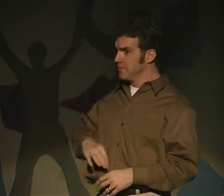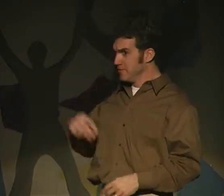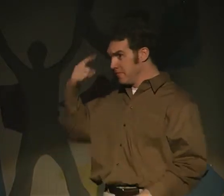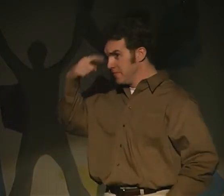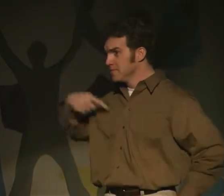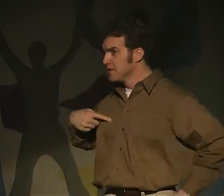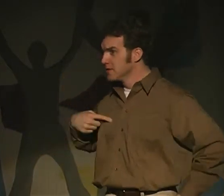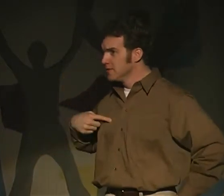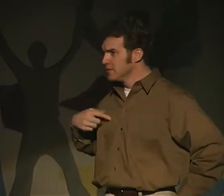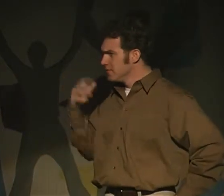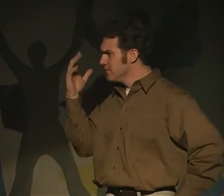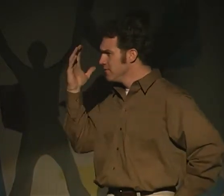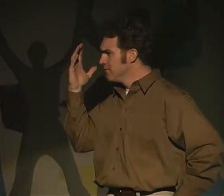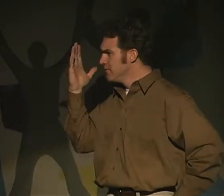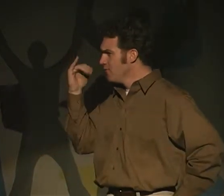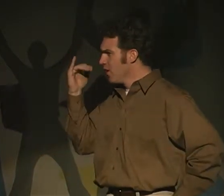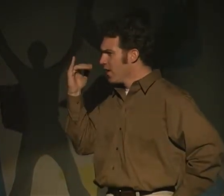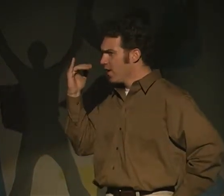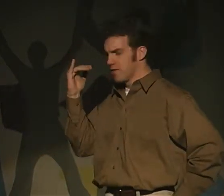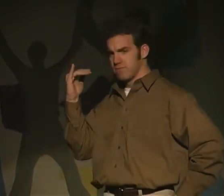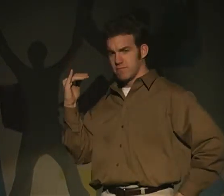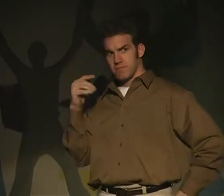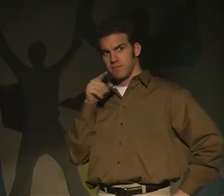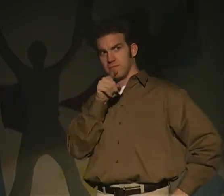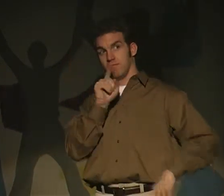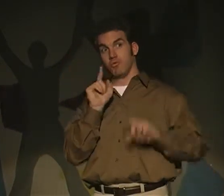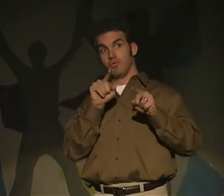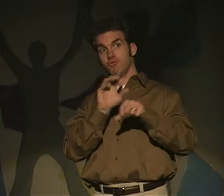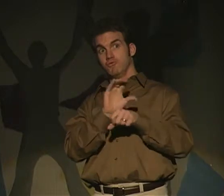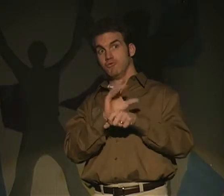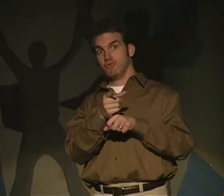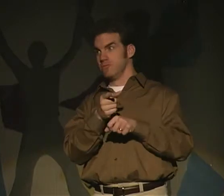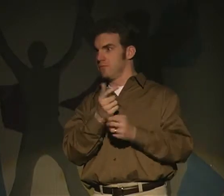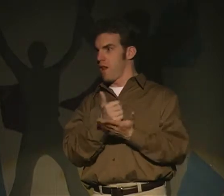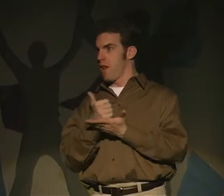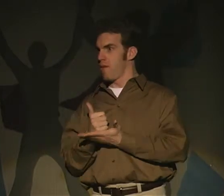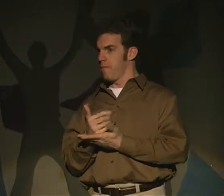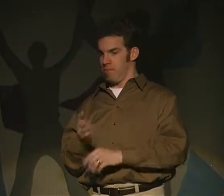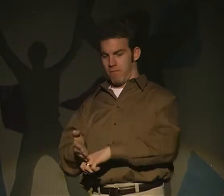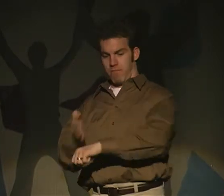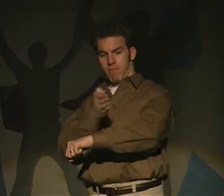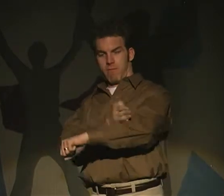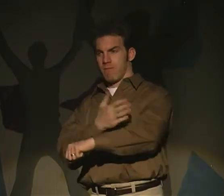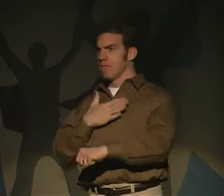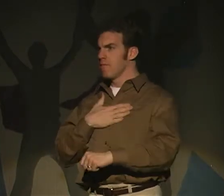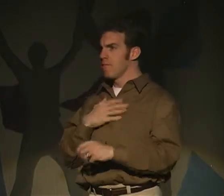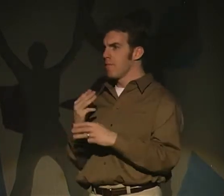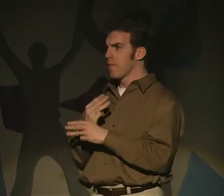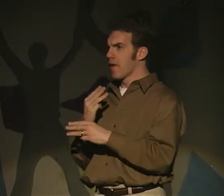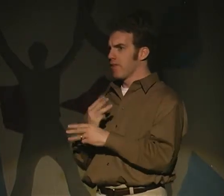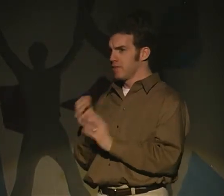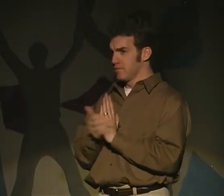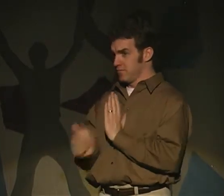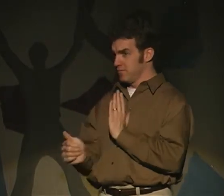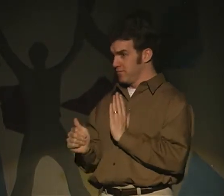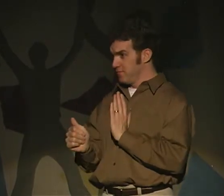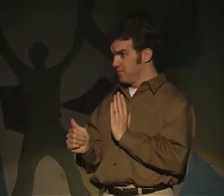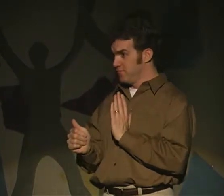But actually, I think church really did benefit me quite a bit. It really helped me improve my math